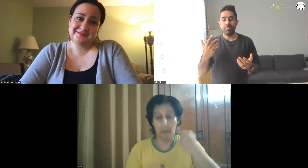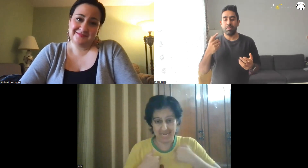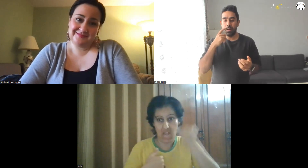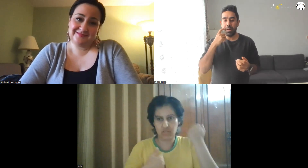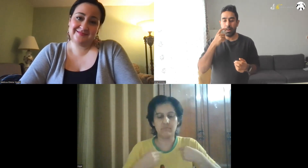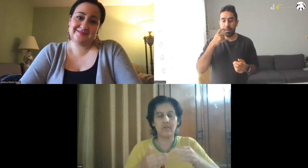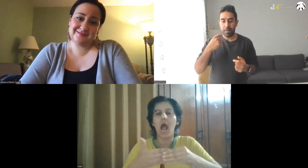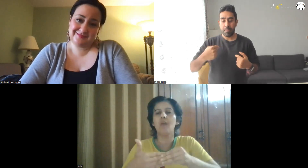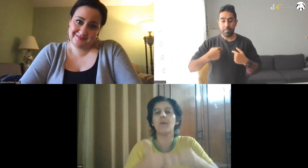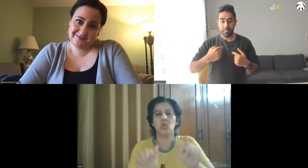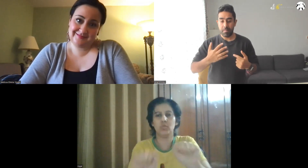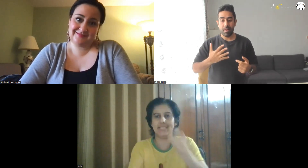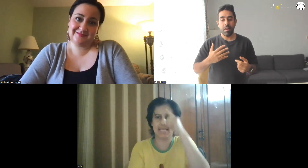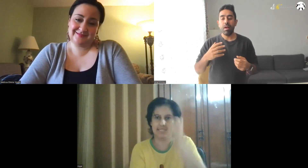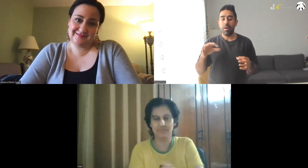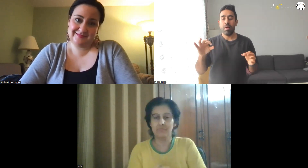covering your face?